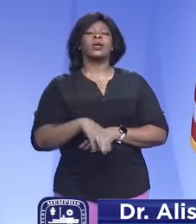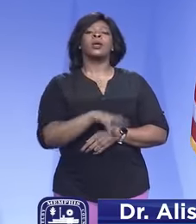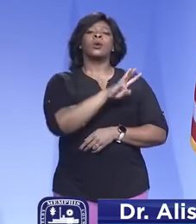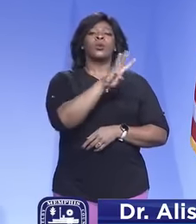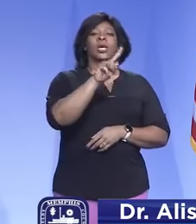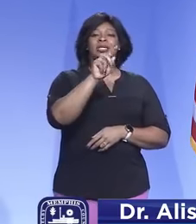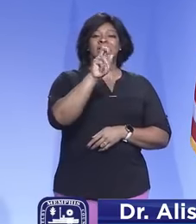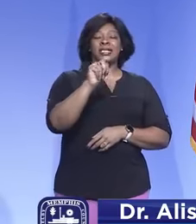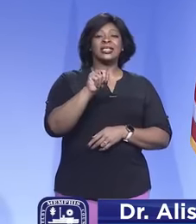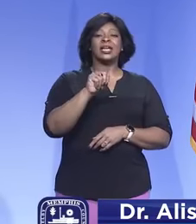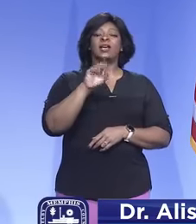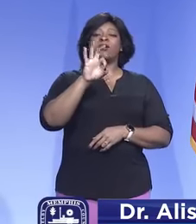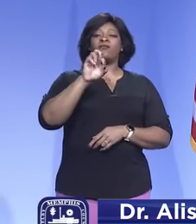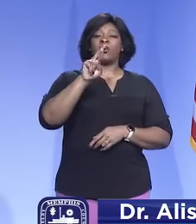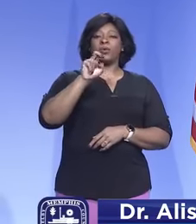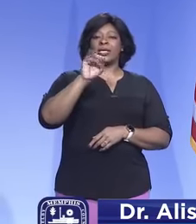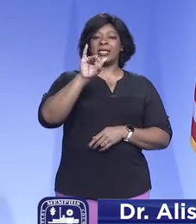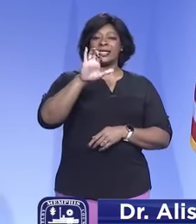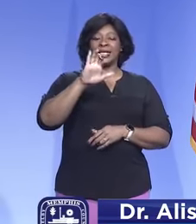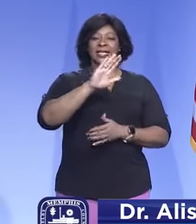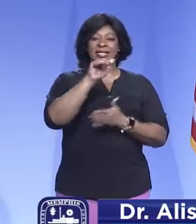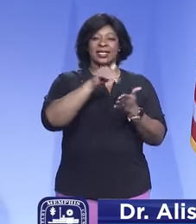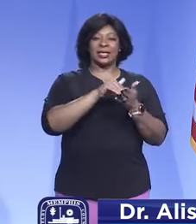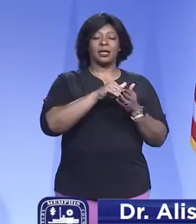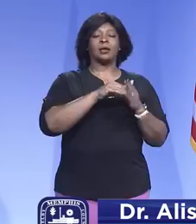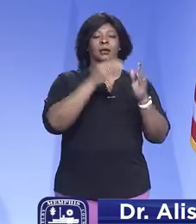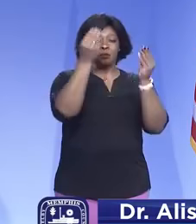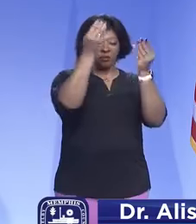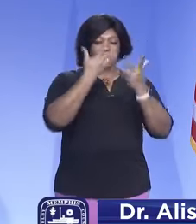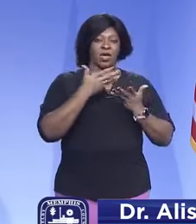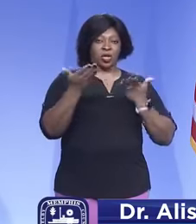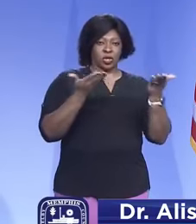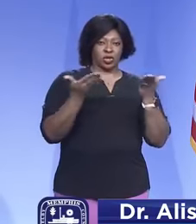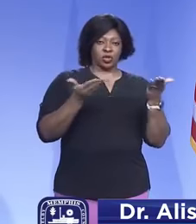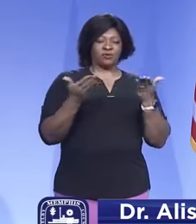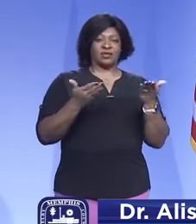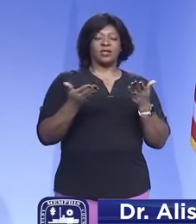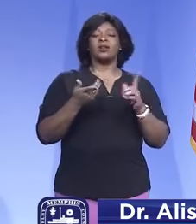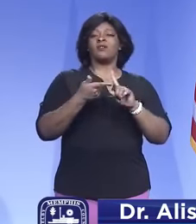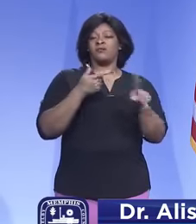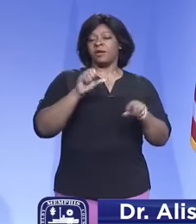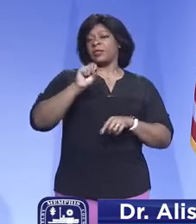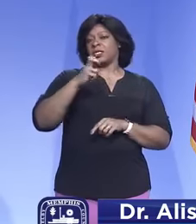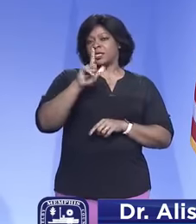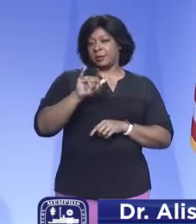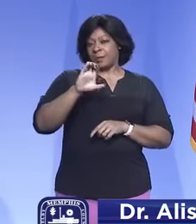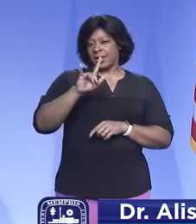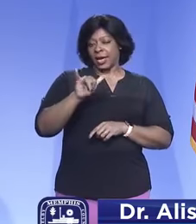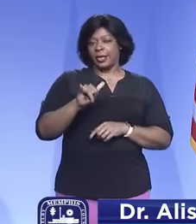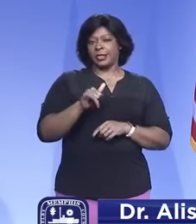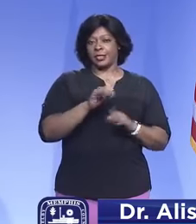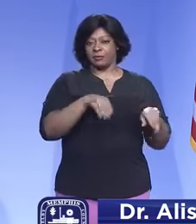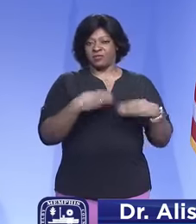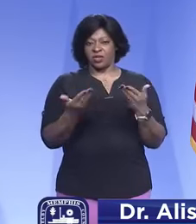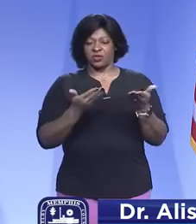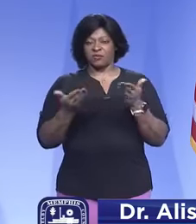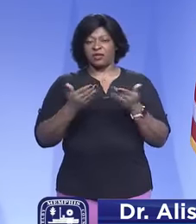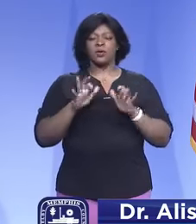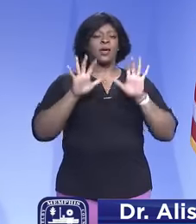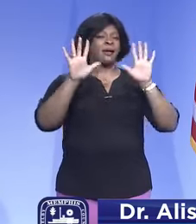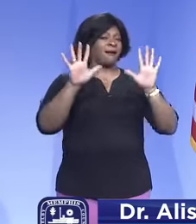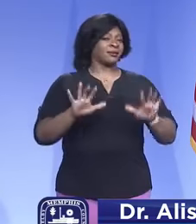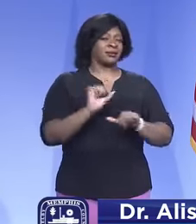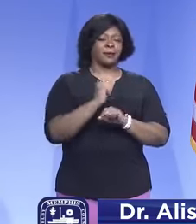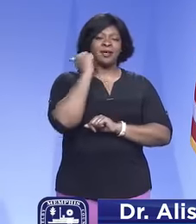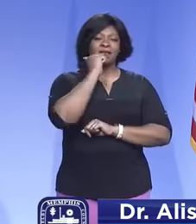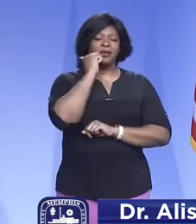Tennessee Regional Forensic Center provides those services on behalf of Shelby County. They do an excellent job every